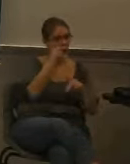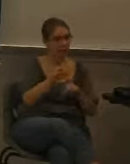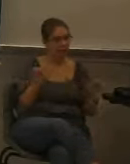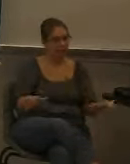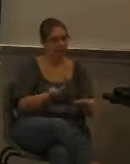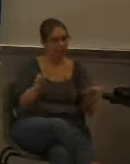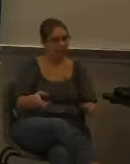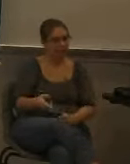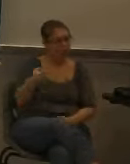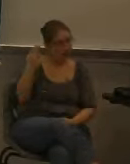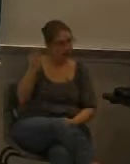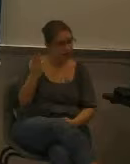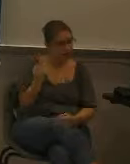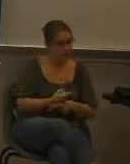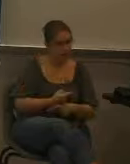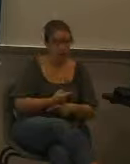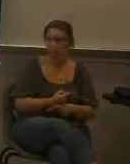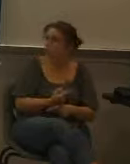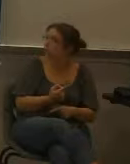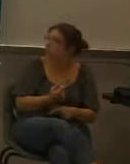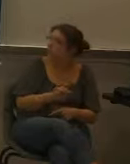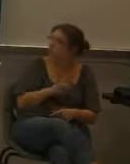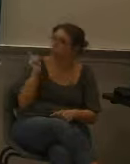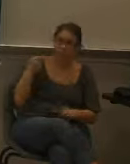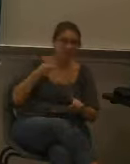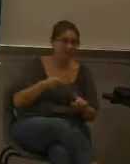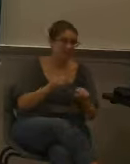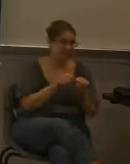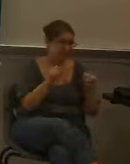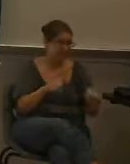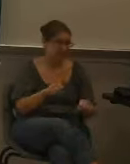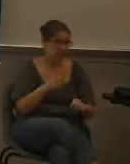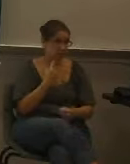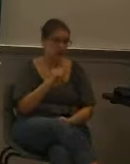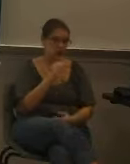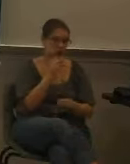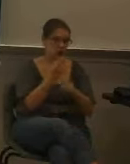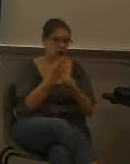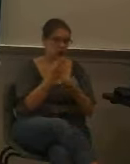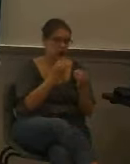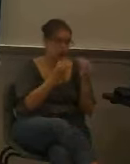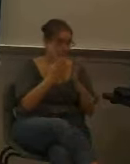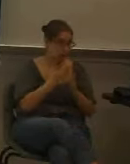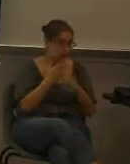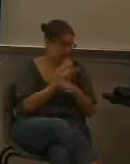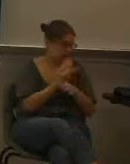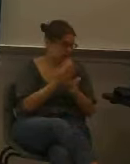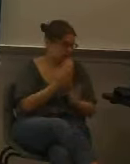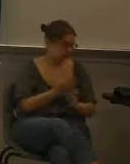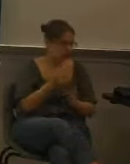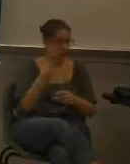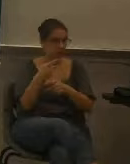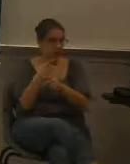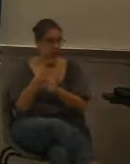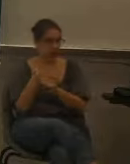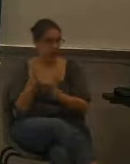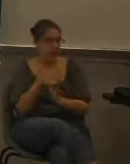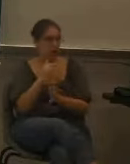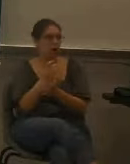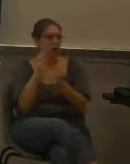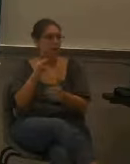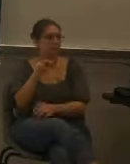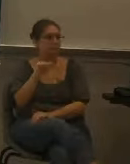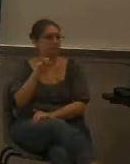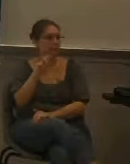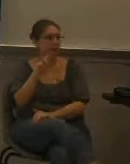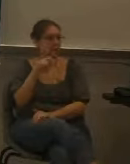so high, right? And in this particular system, the consumers, the producers are a lot of macrophytes, and so they